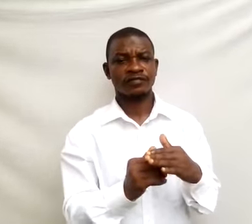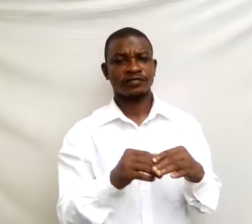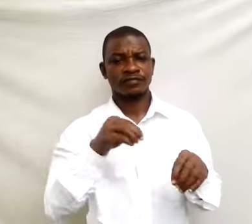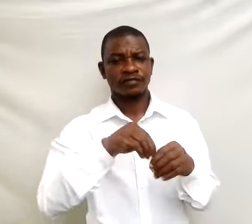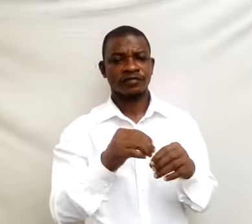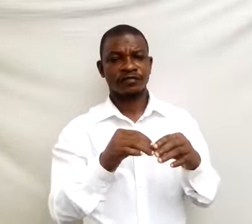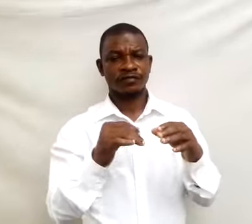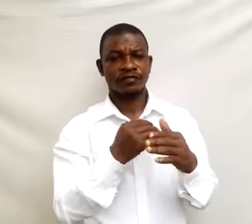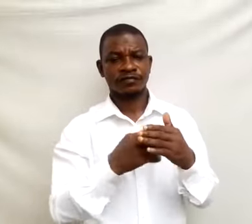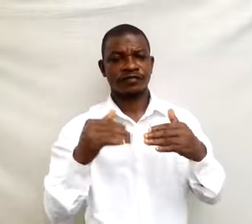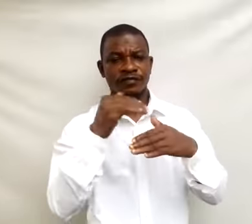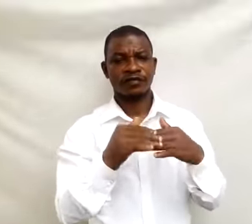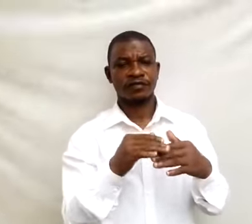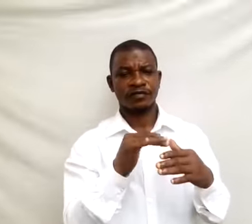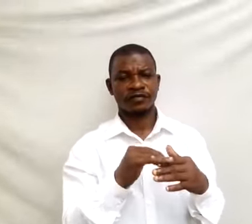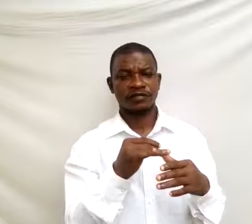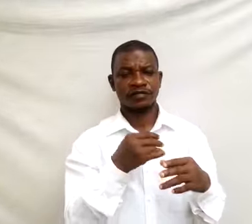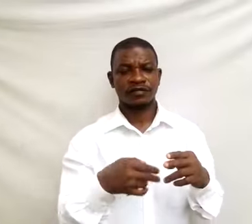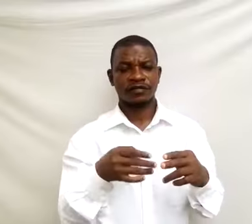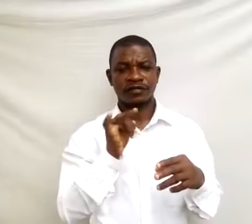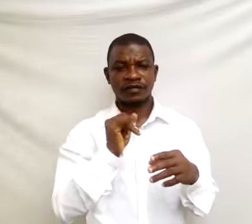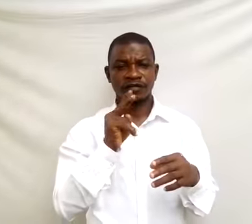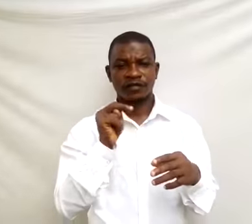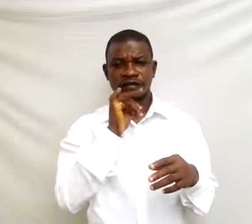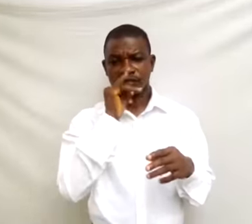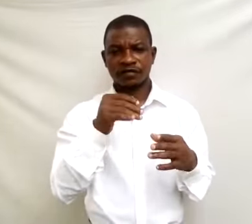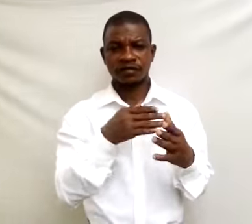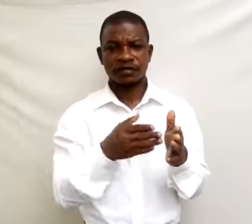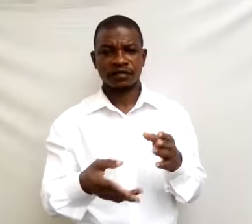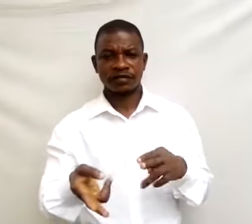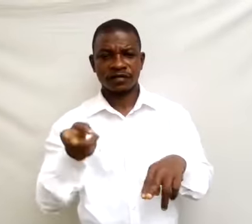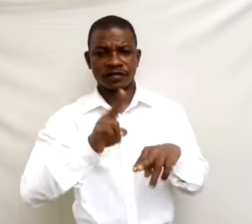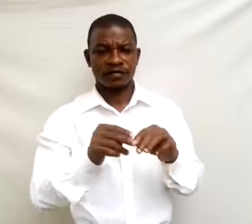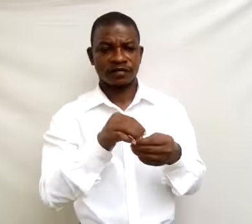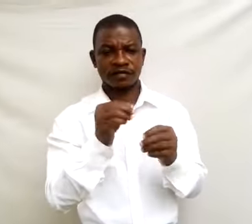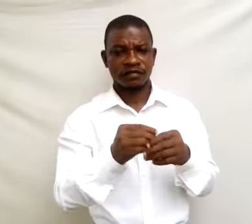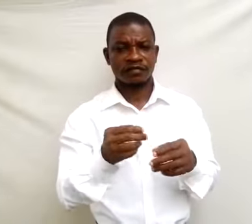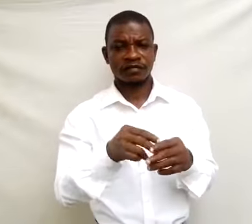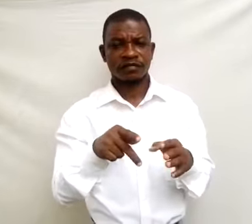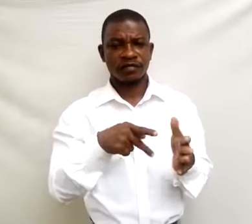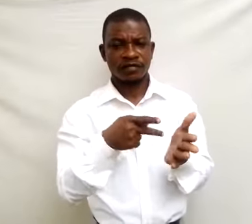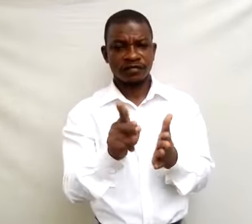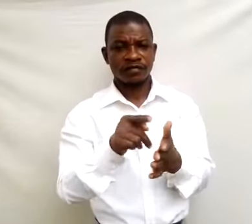Inflation. Inflation is an increase in the price level over time.